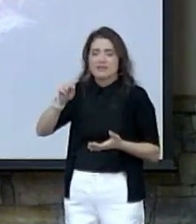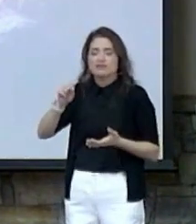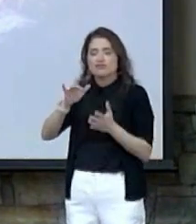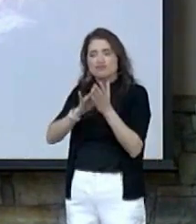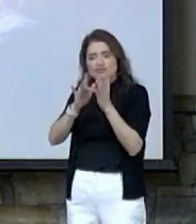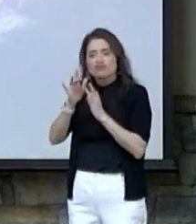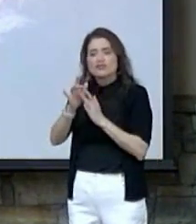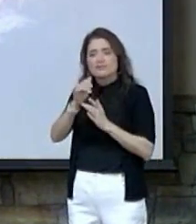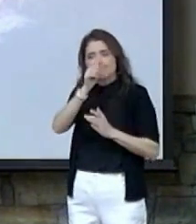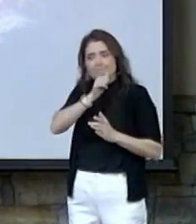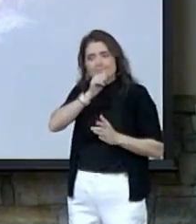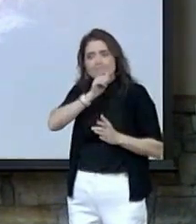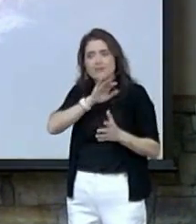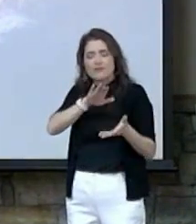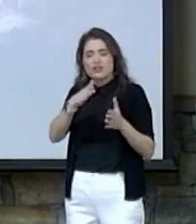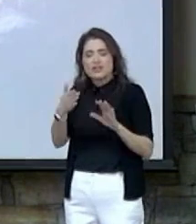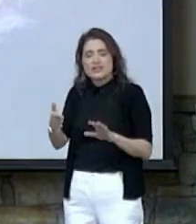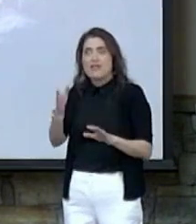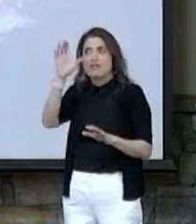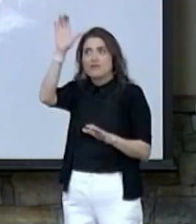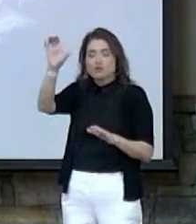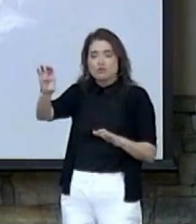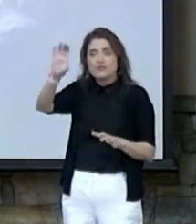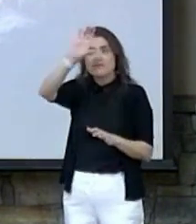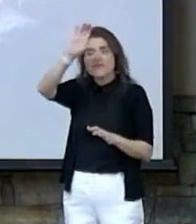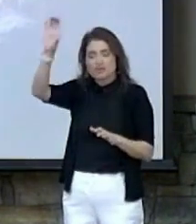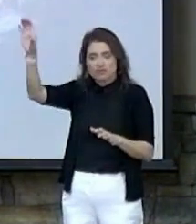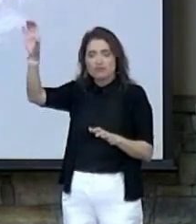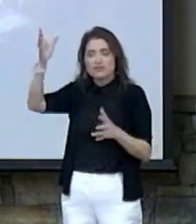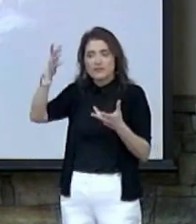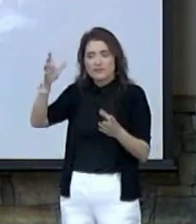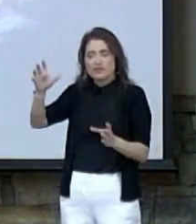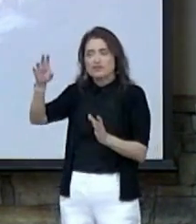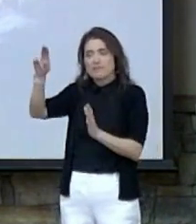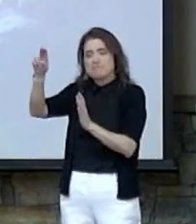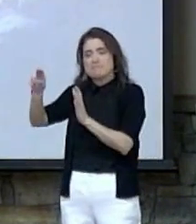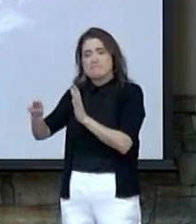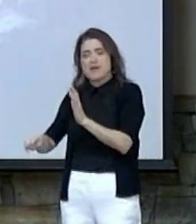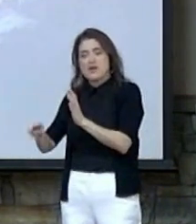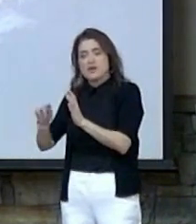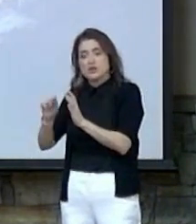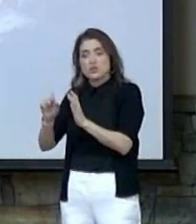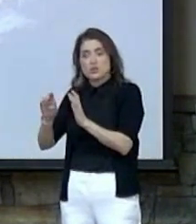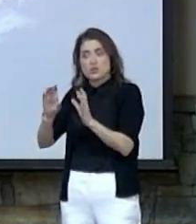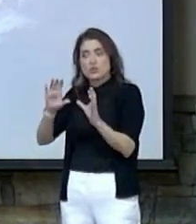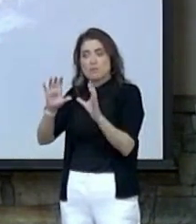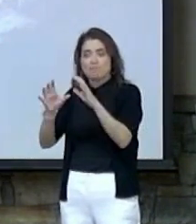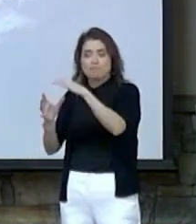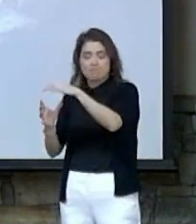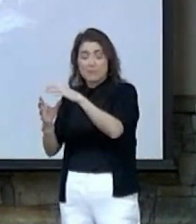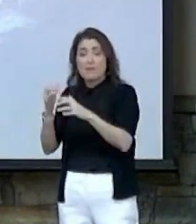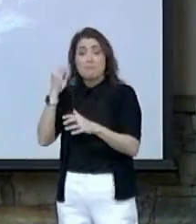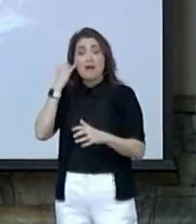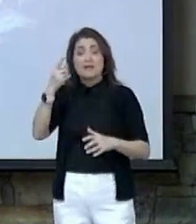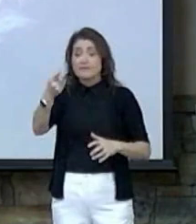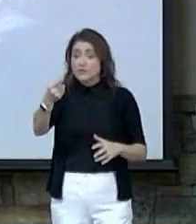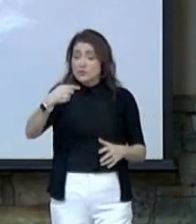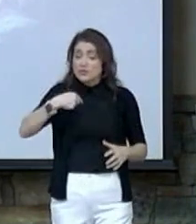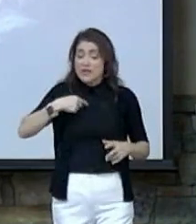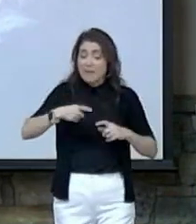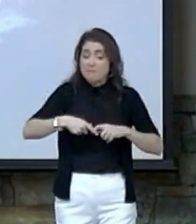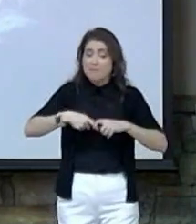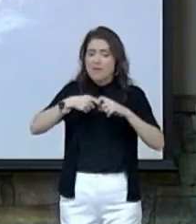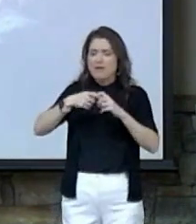crucifixion on a cross and was ultimately buried in a tomb. But if you and I were just to pause for a moment and